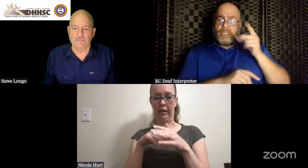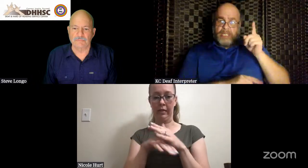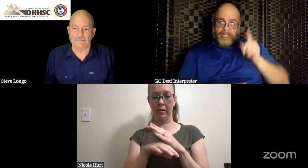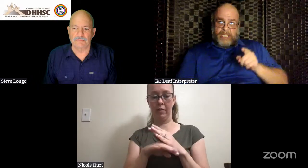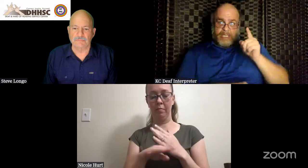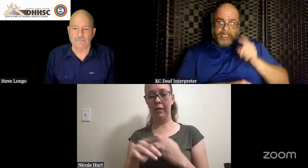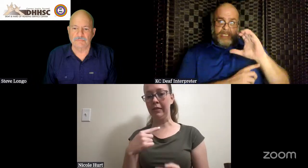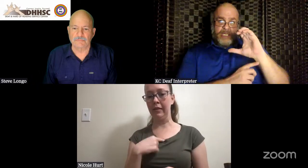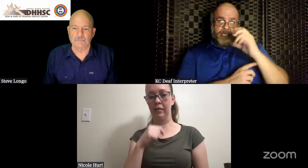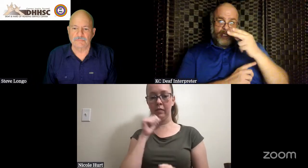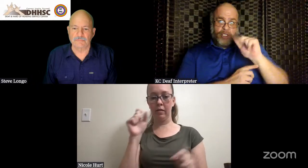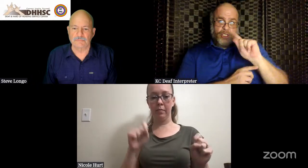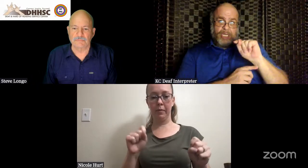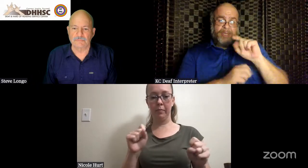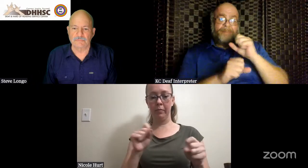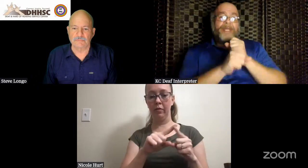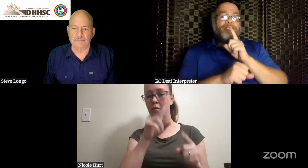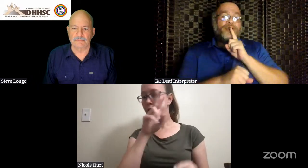something in the chat.